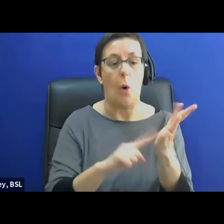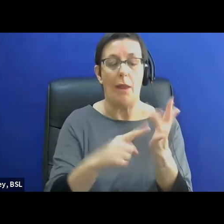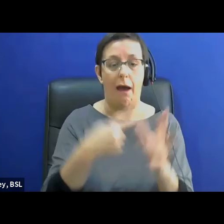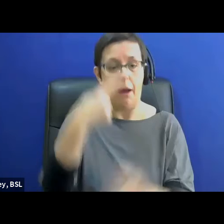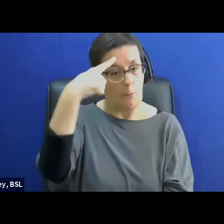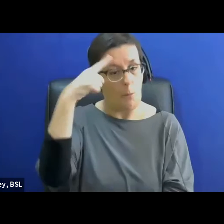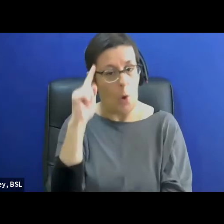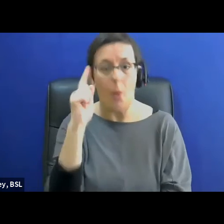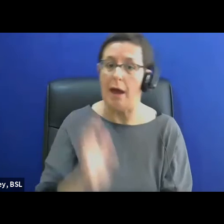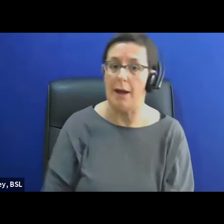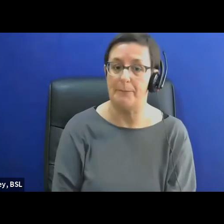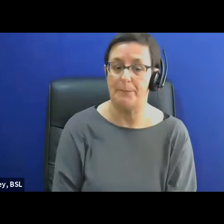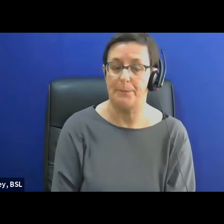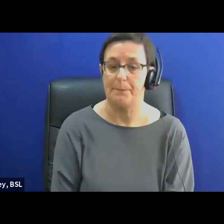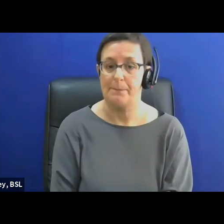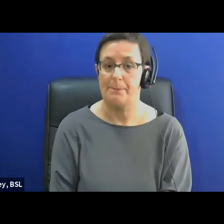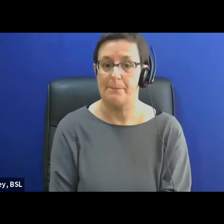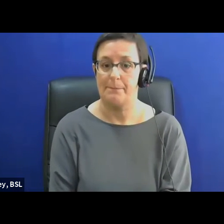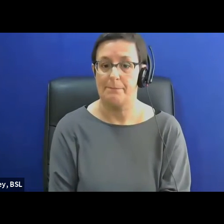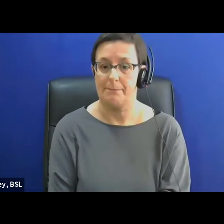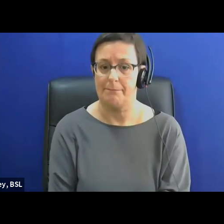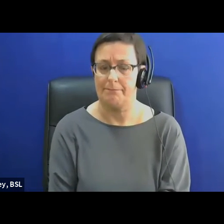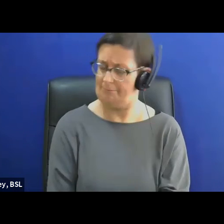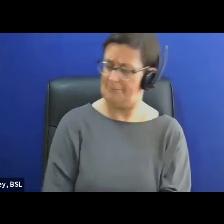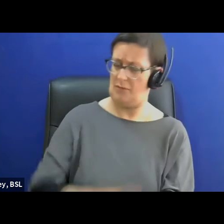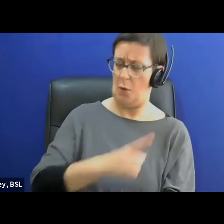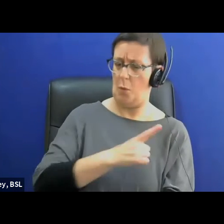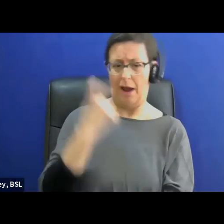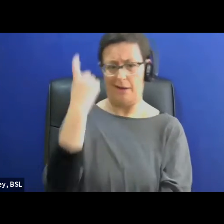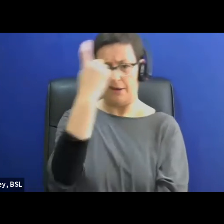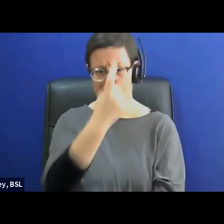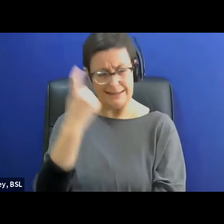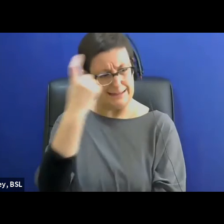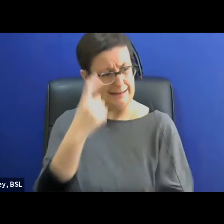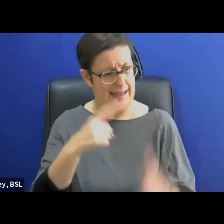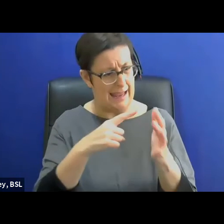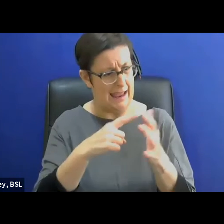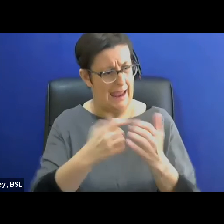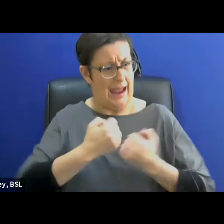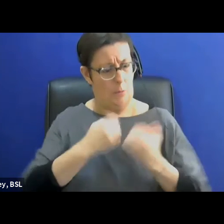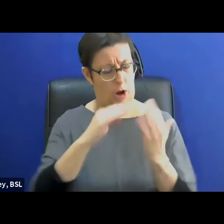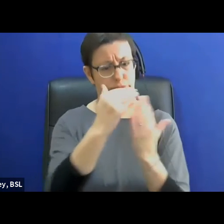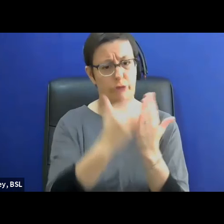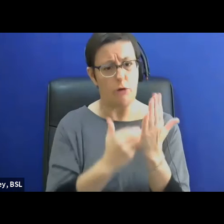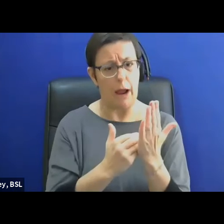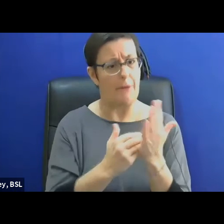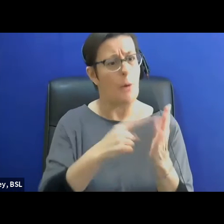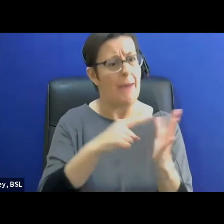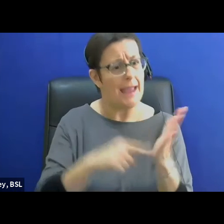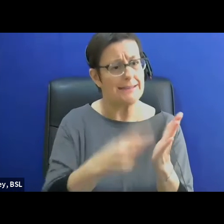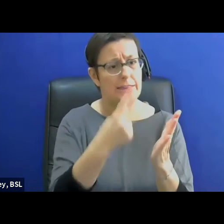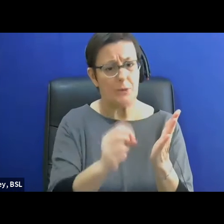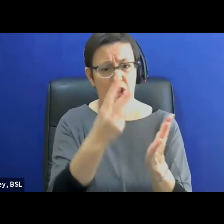So why are we looking at inclusive design and the built environment as part of the AT 2030 programme on assistive